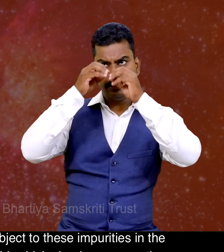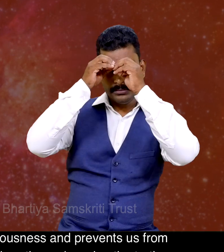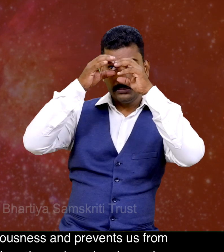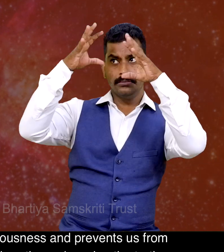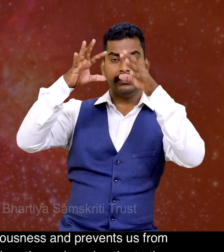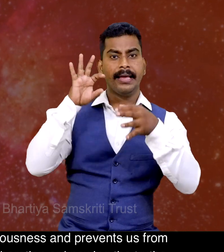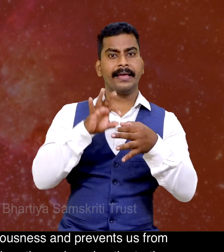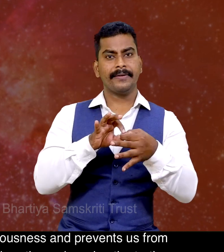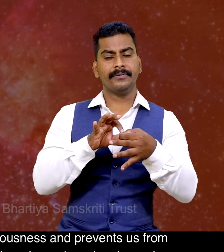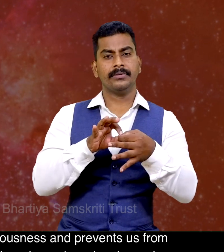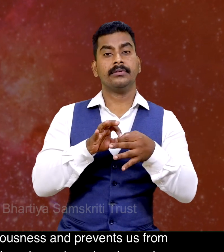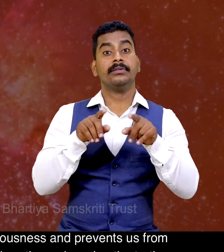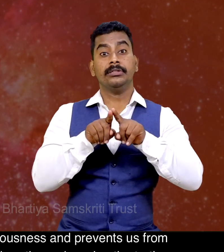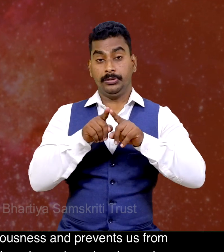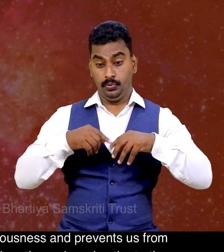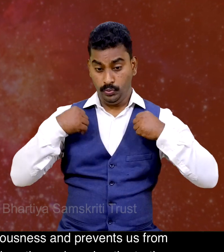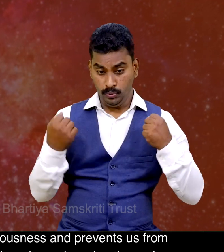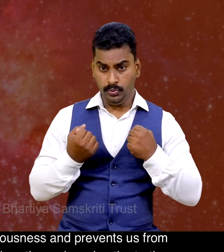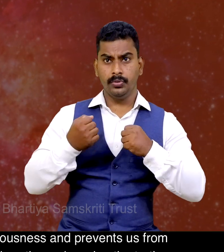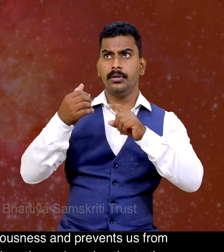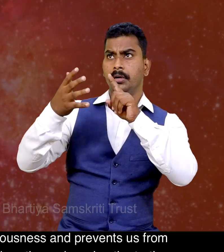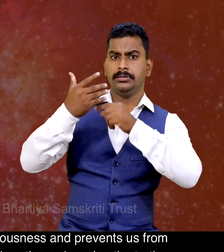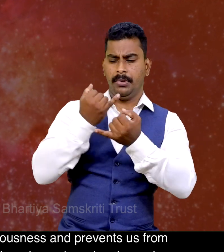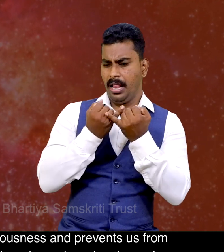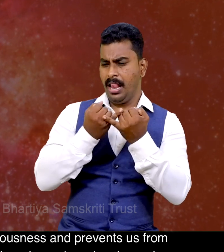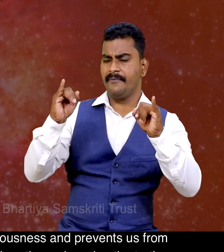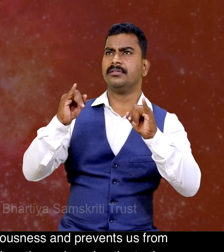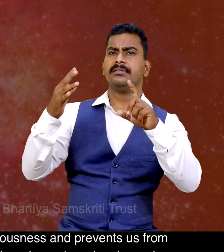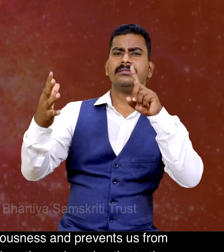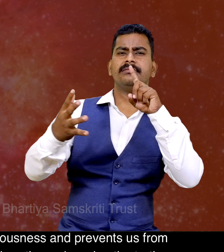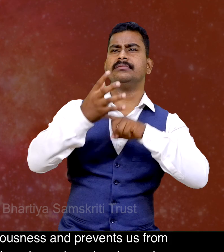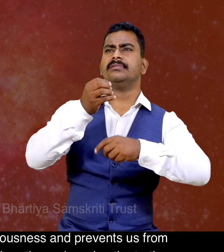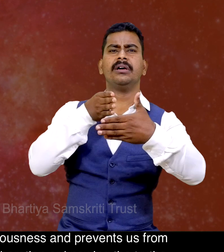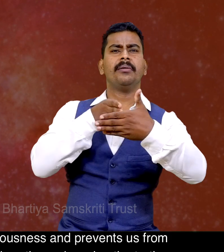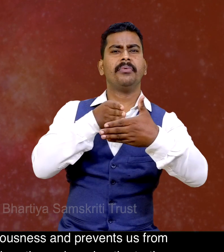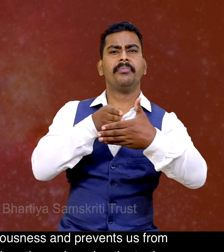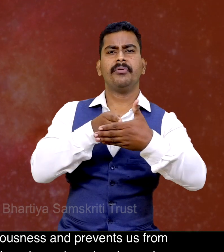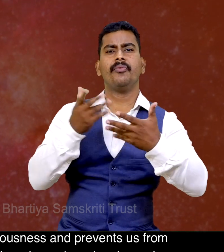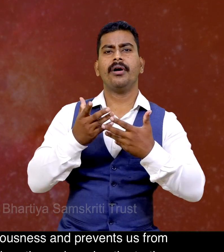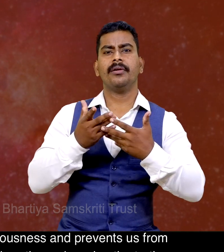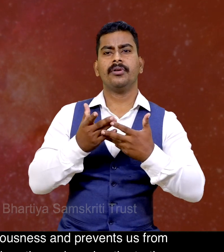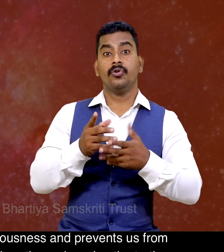and consciousness and prevents us from achieving liberation or knowing the